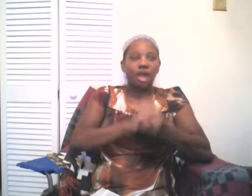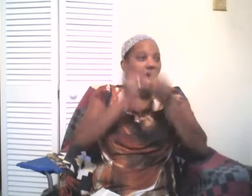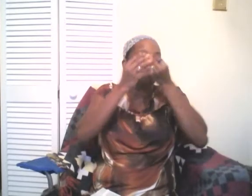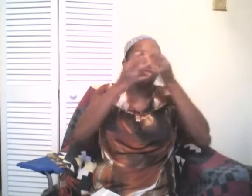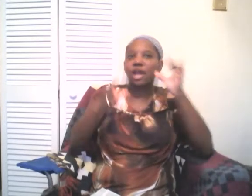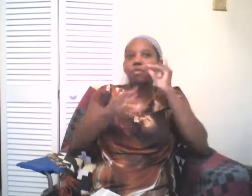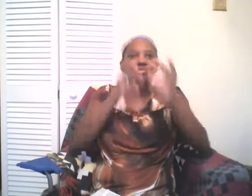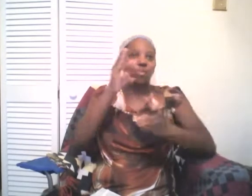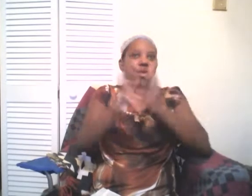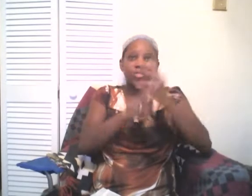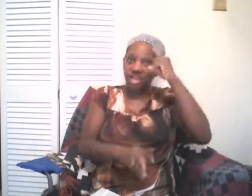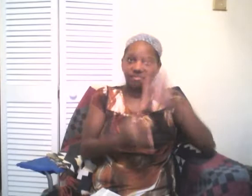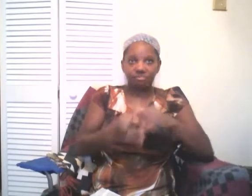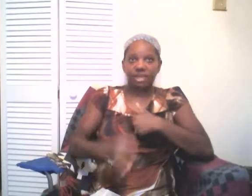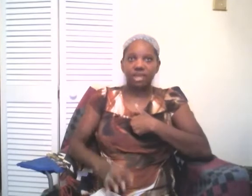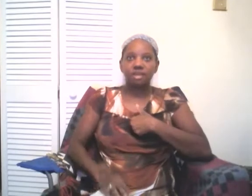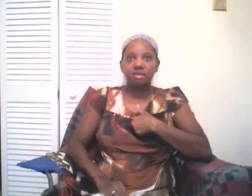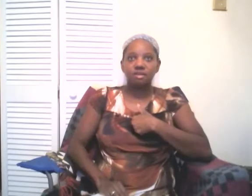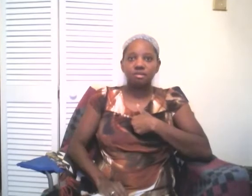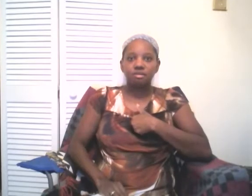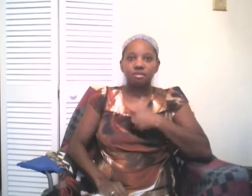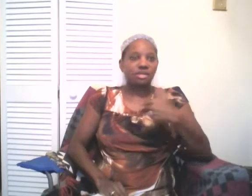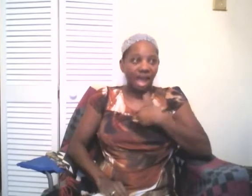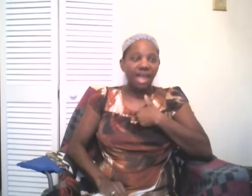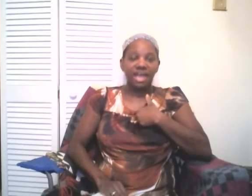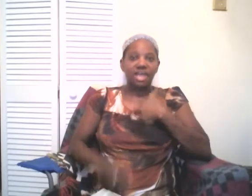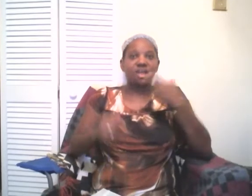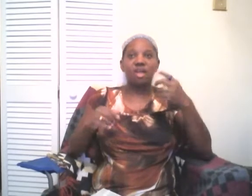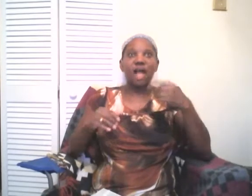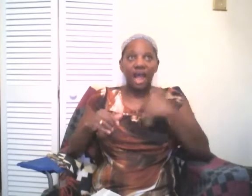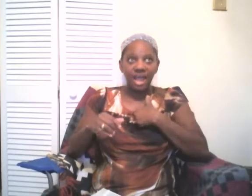I don't care what the world thinks of me, because